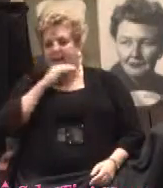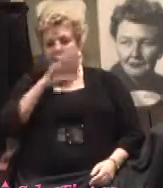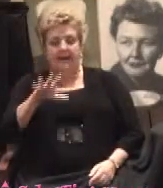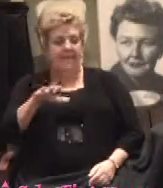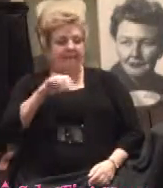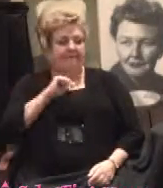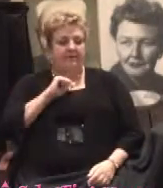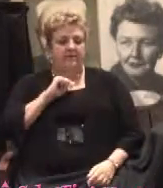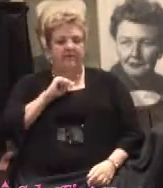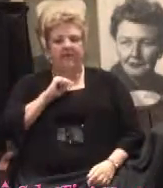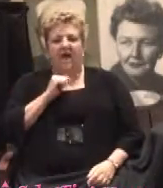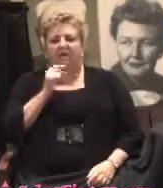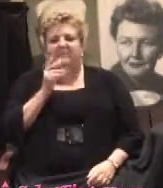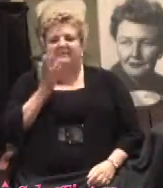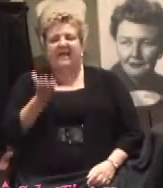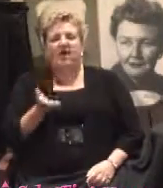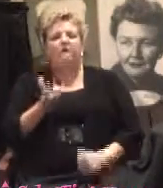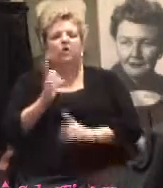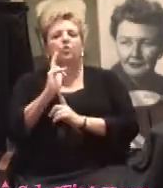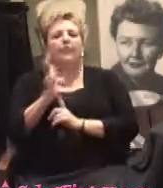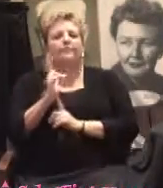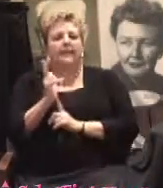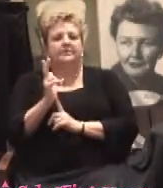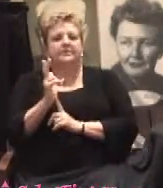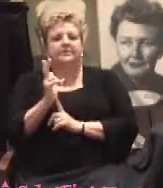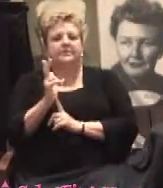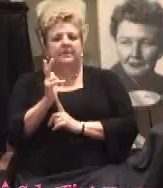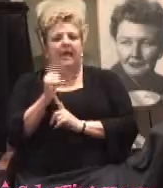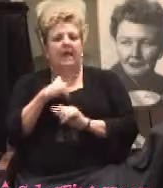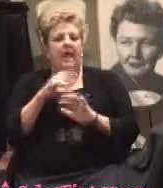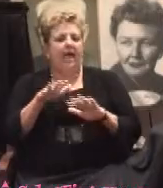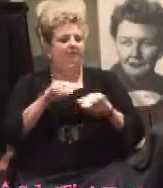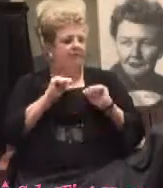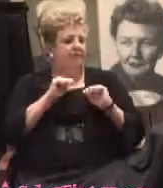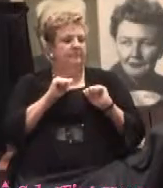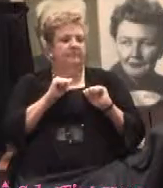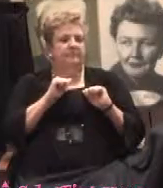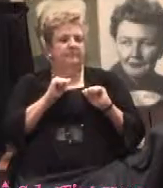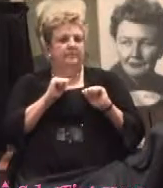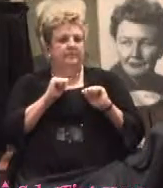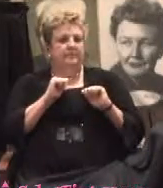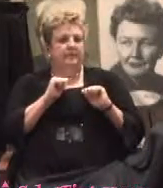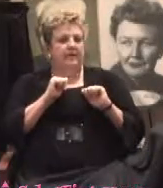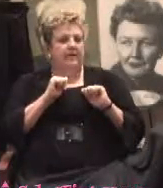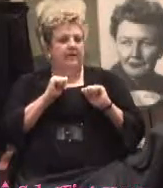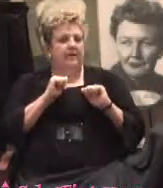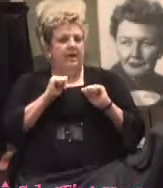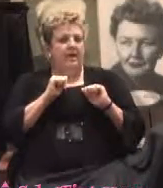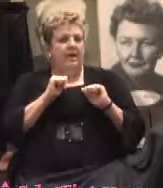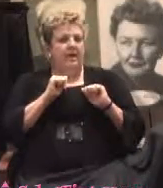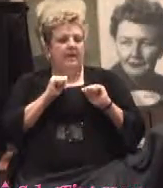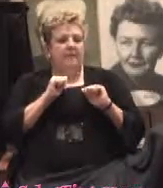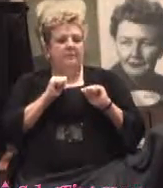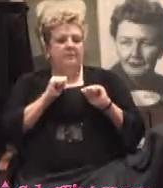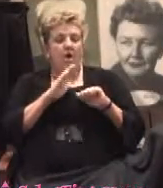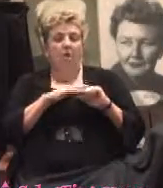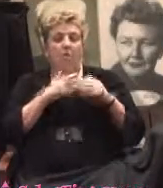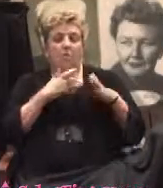that room for 3 minutes. And I left. And I was going to go home and get that gun. And do them a favor.